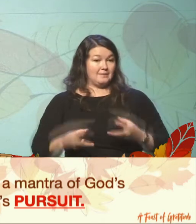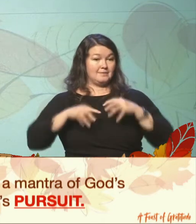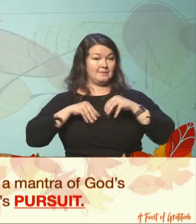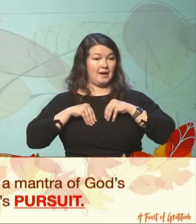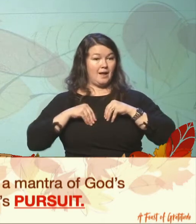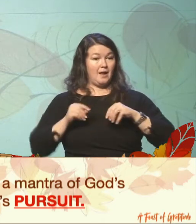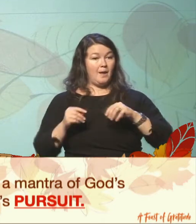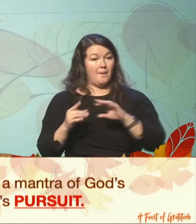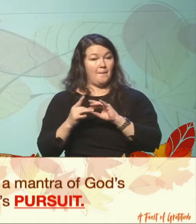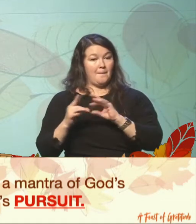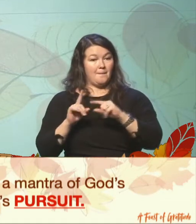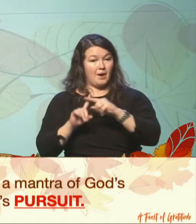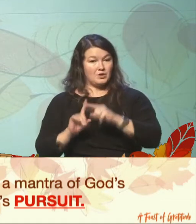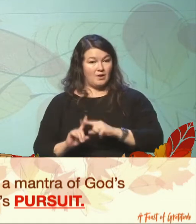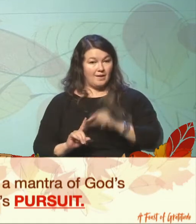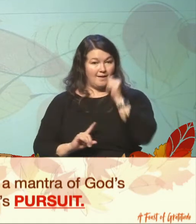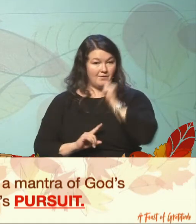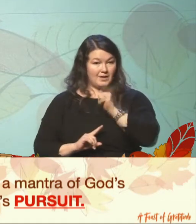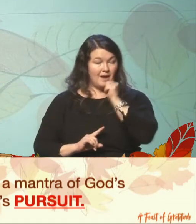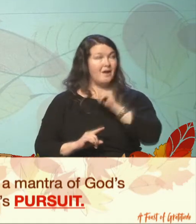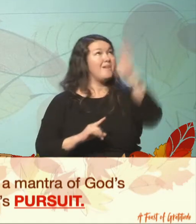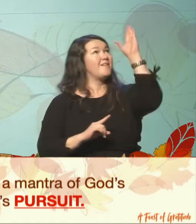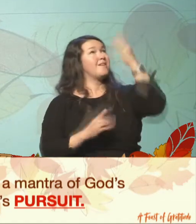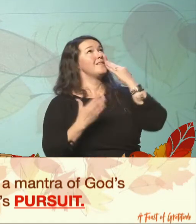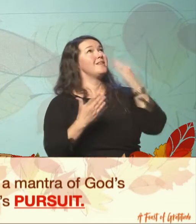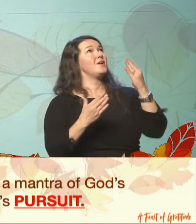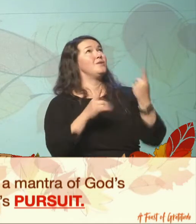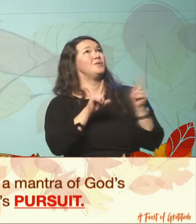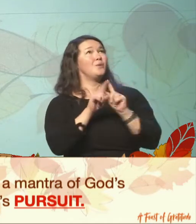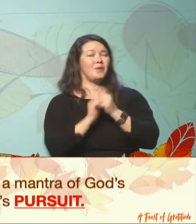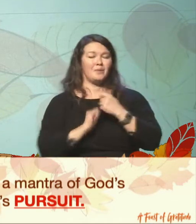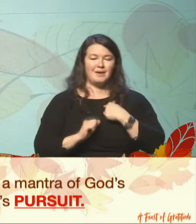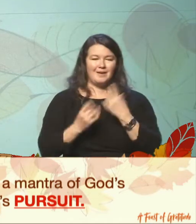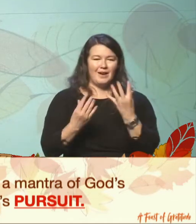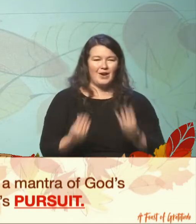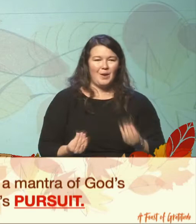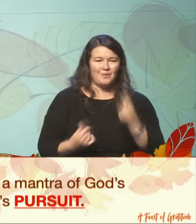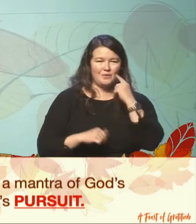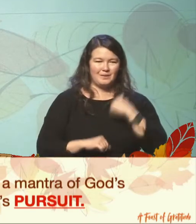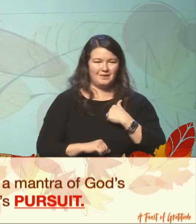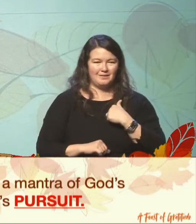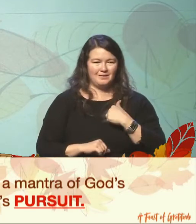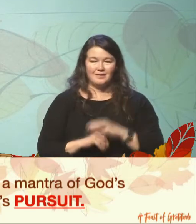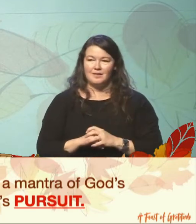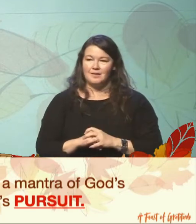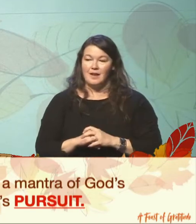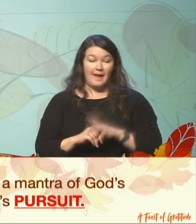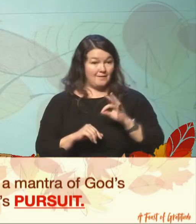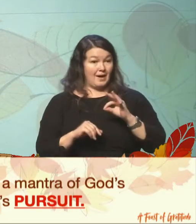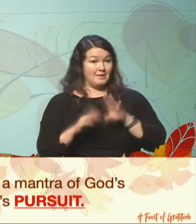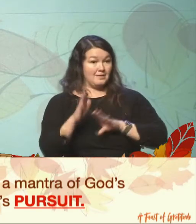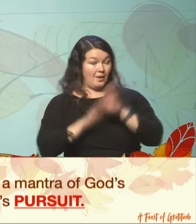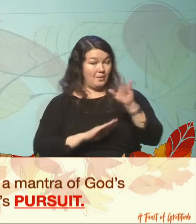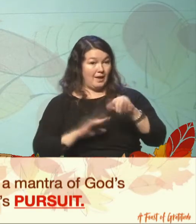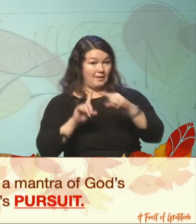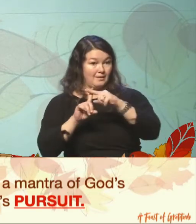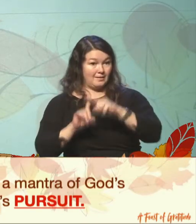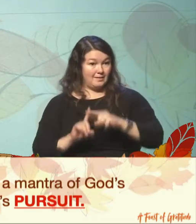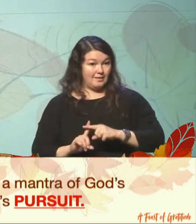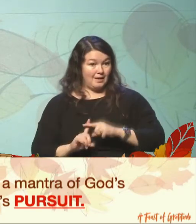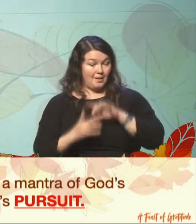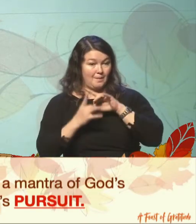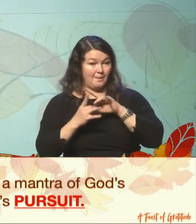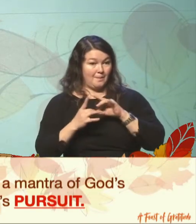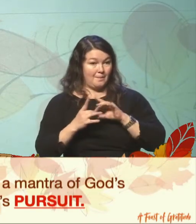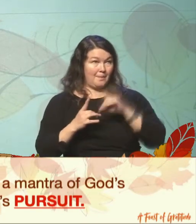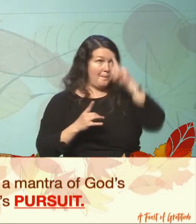day of my life, God, thank you for being with me and comforting me. And if I can develop a mindfulness of the pursuit of God,